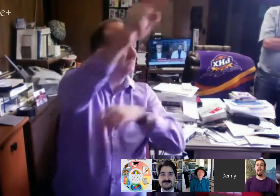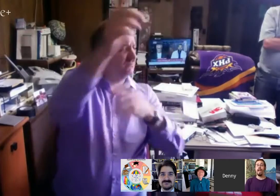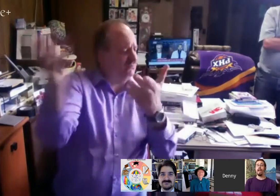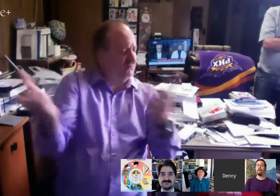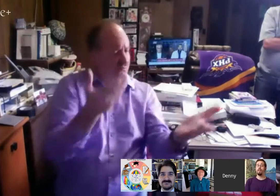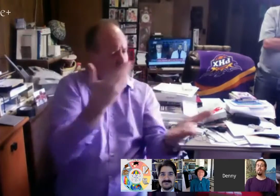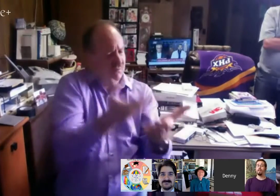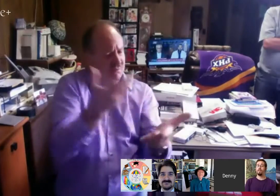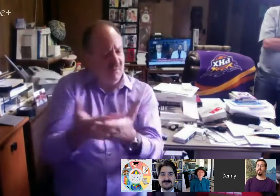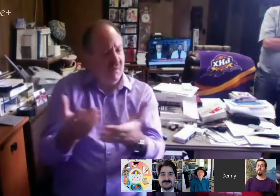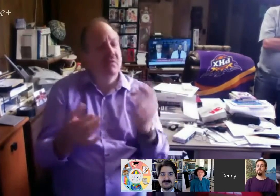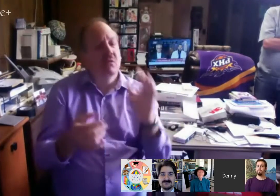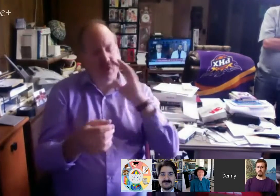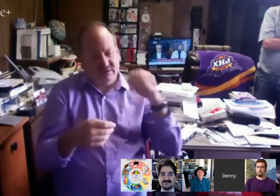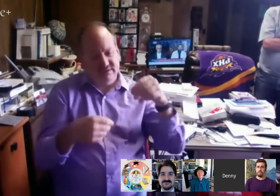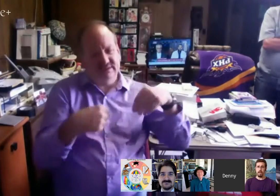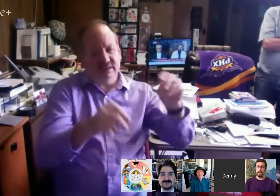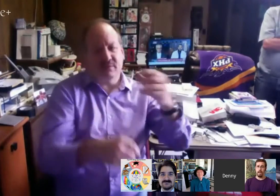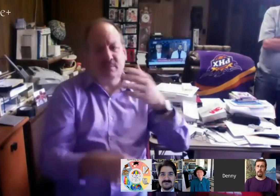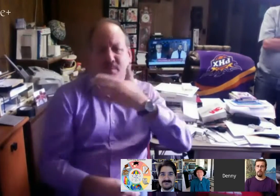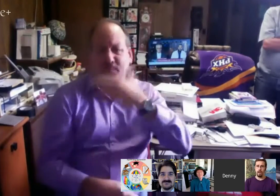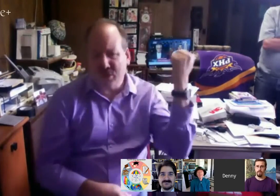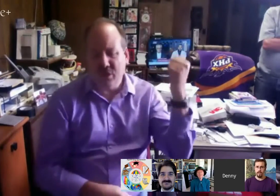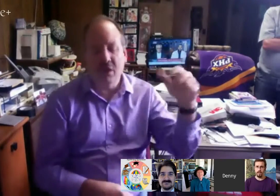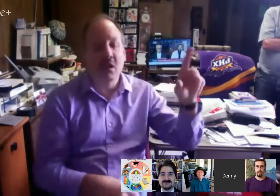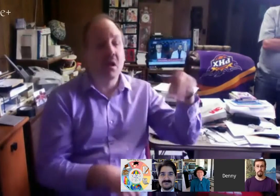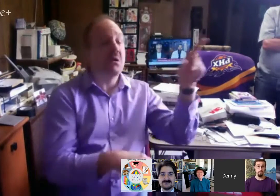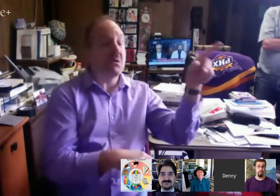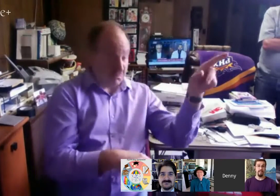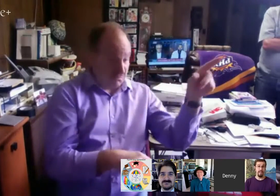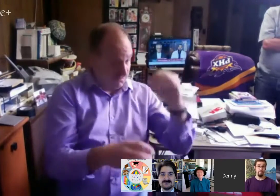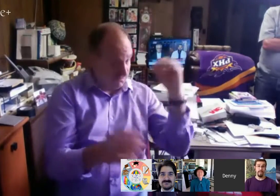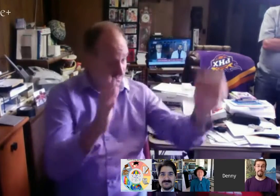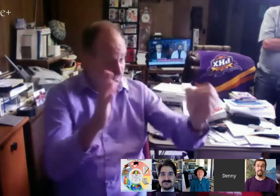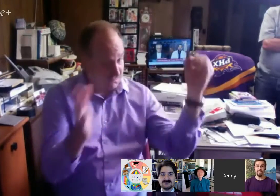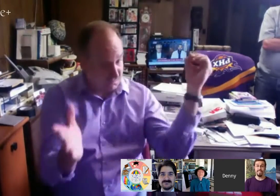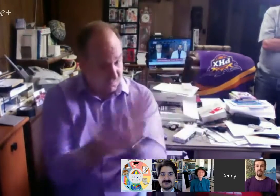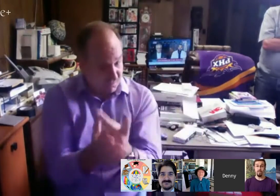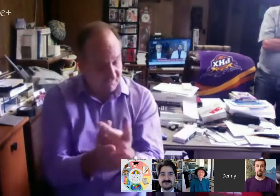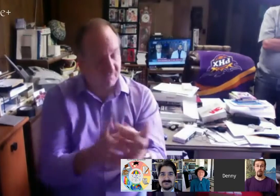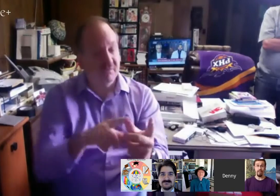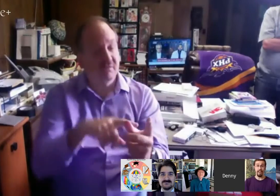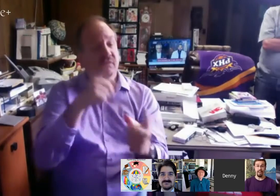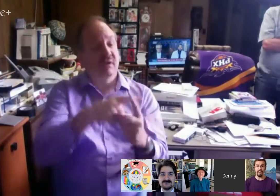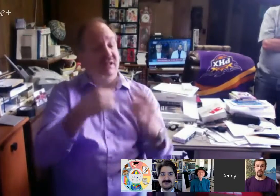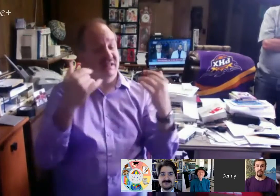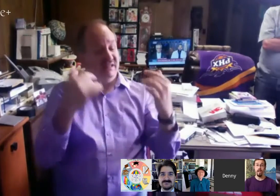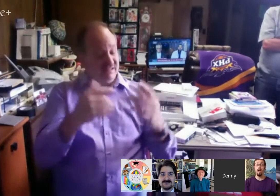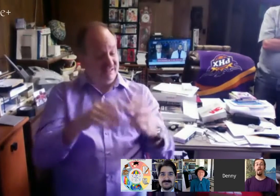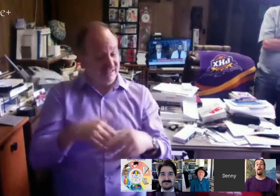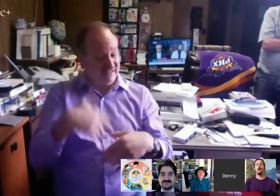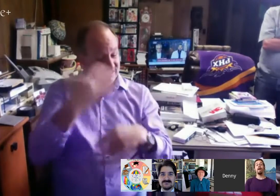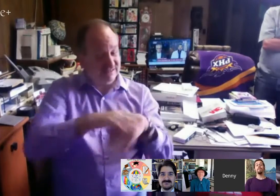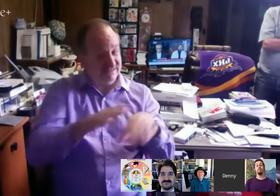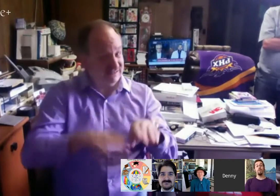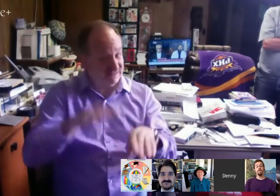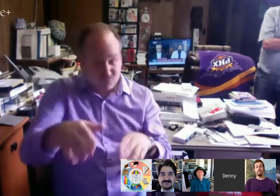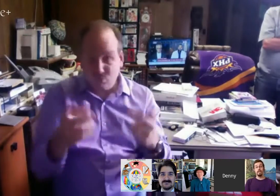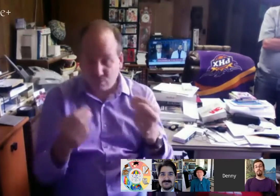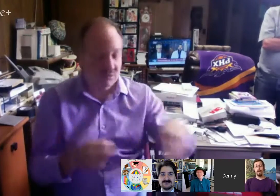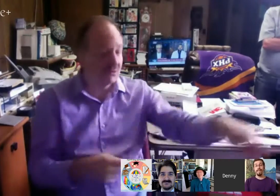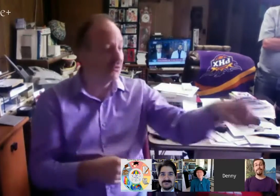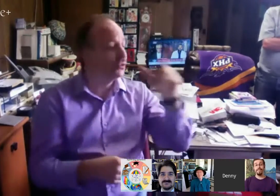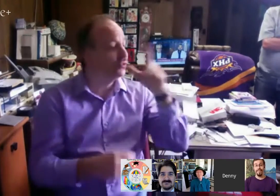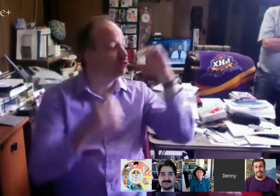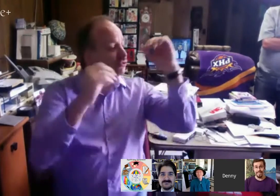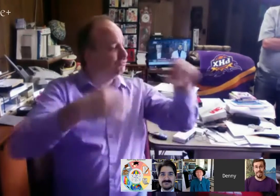English. And you have to basically sell them on that idea. And then once